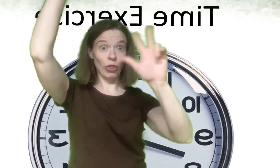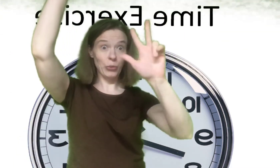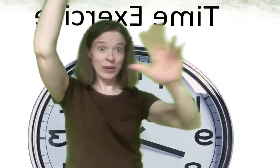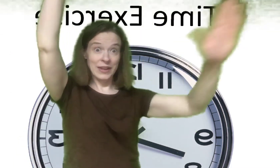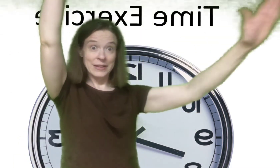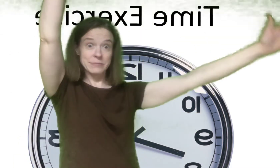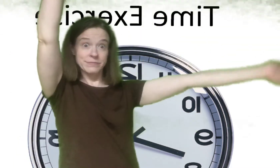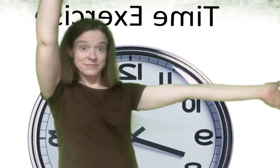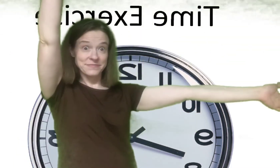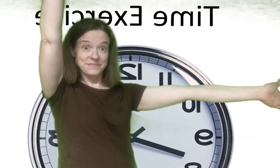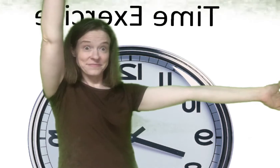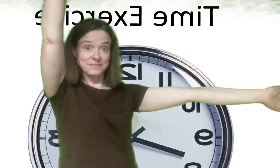3,